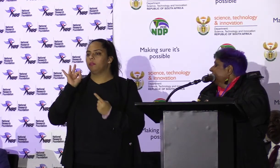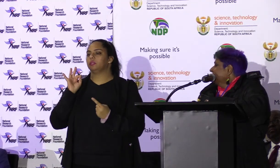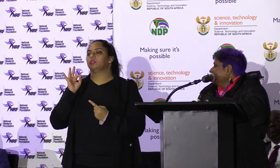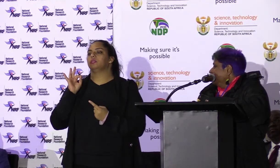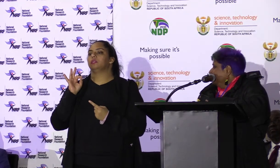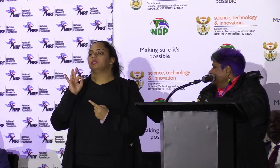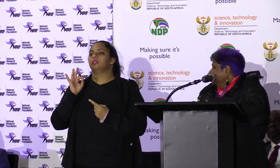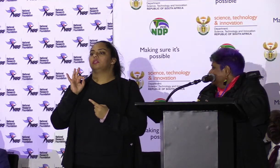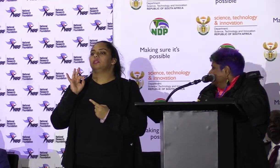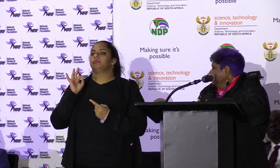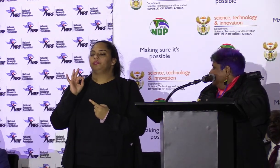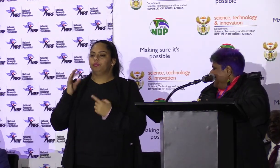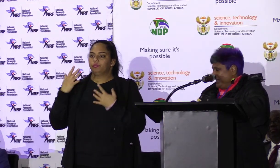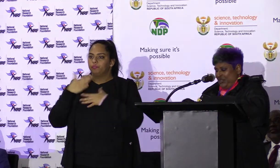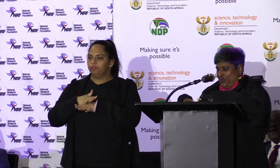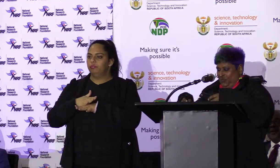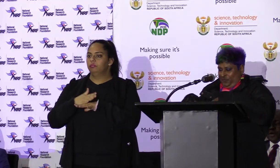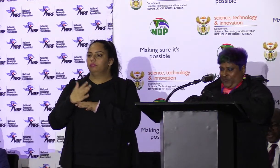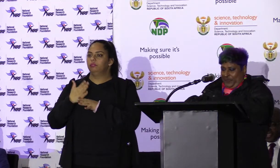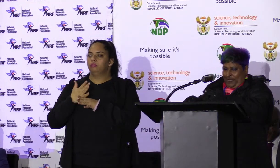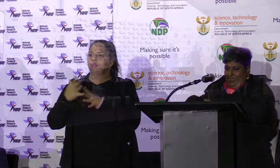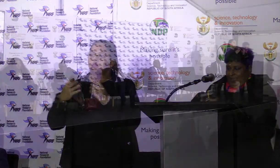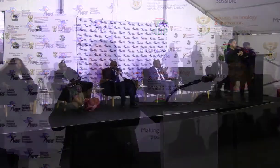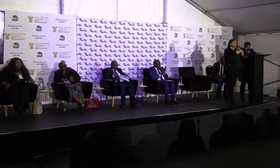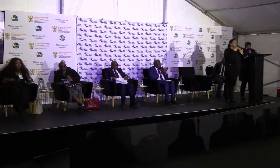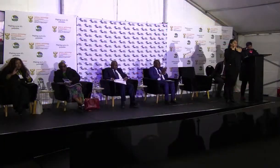of serving South Africans. Thank you.